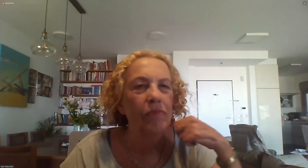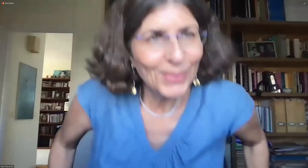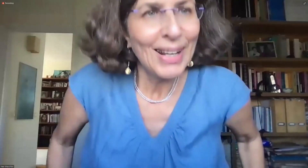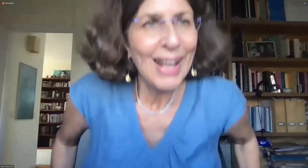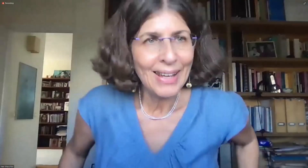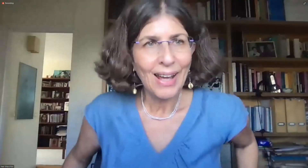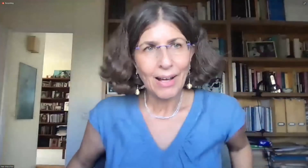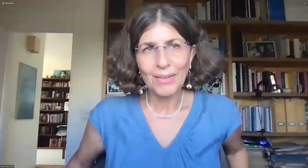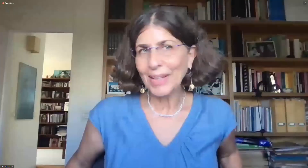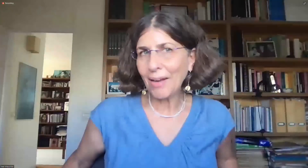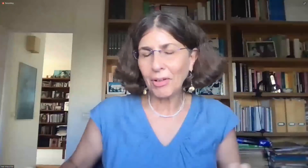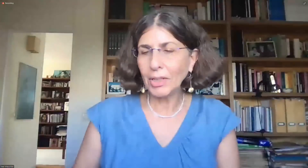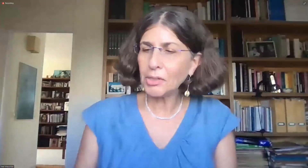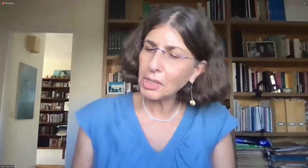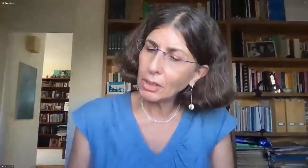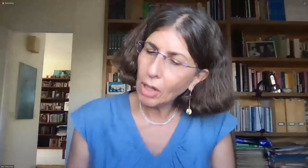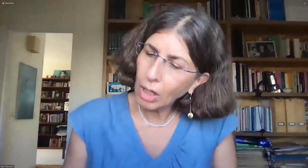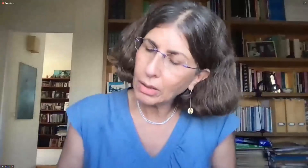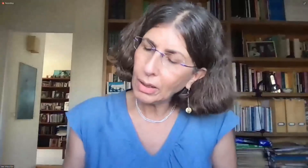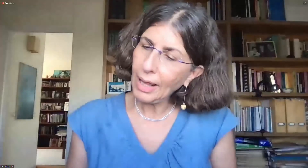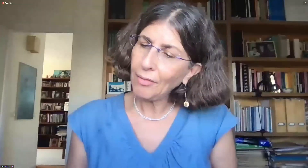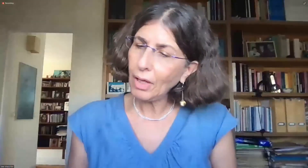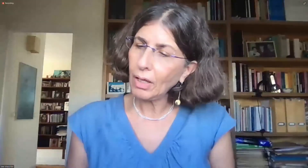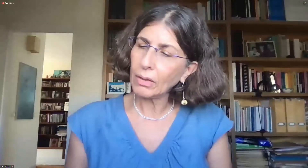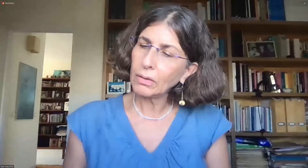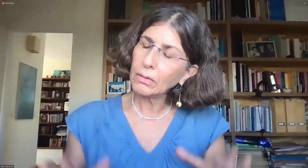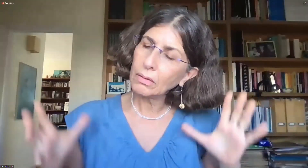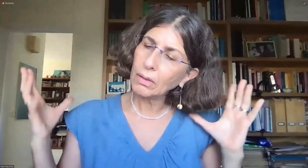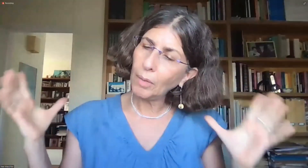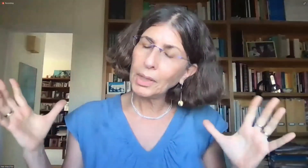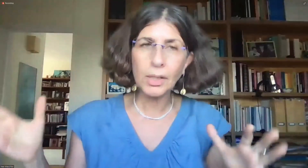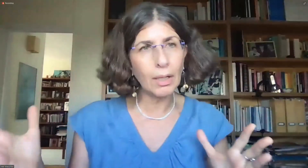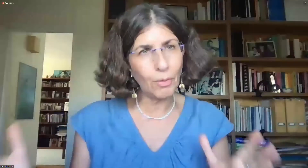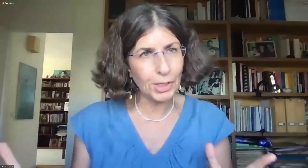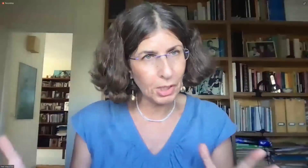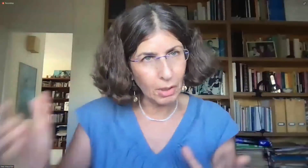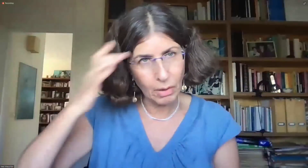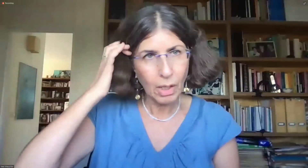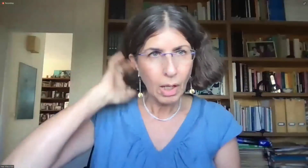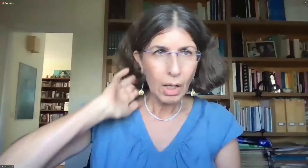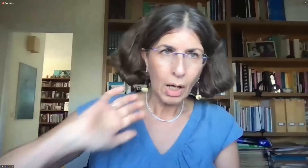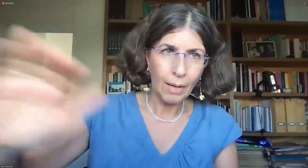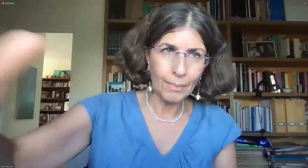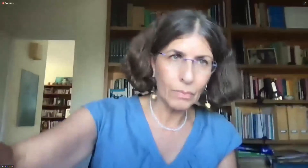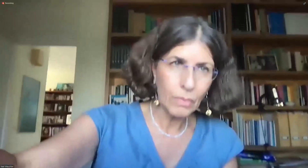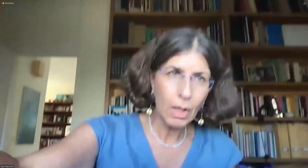Thank you. Yeah, very interesting talk. I have a comment and a question.